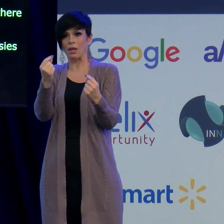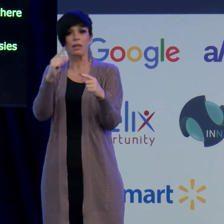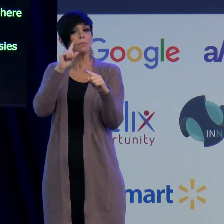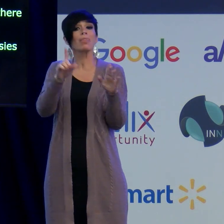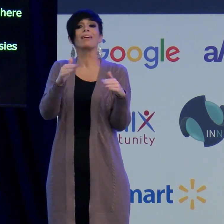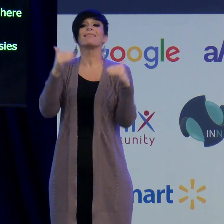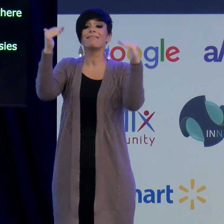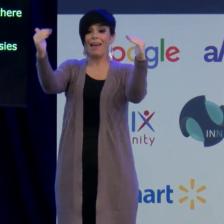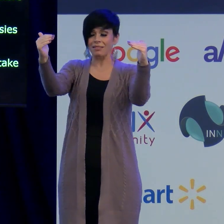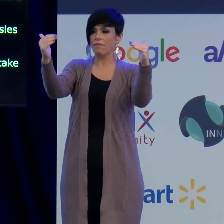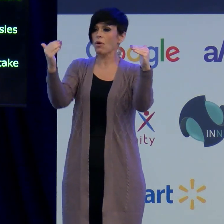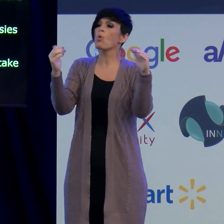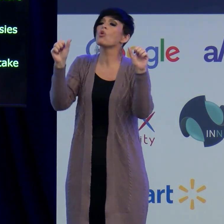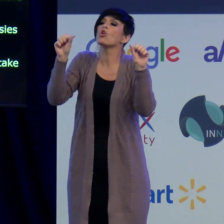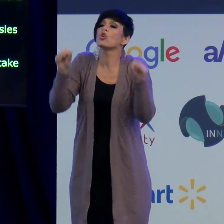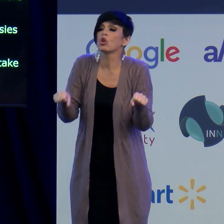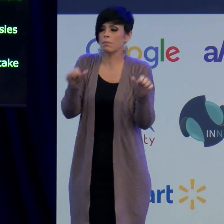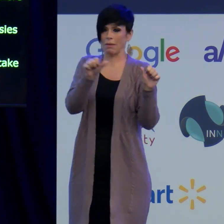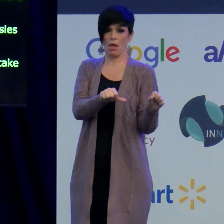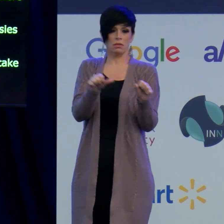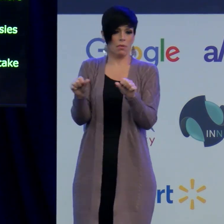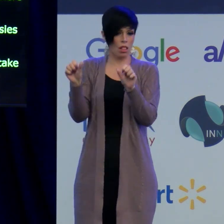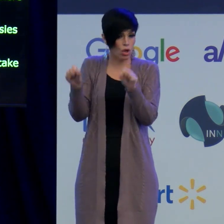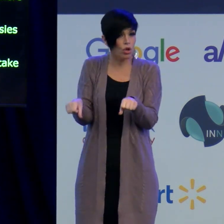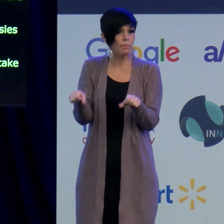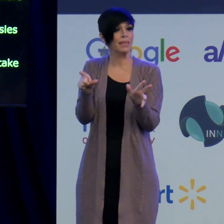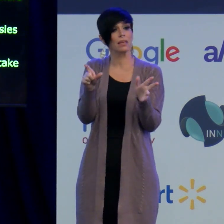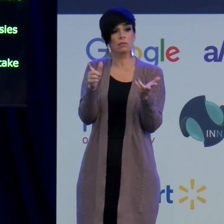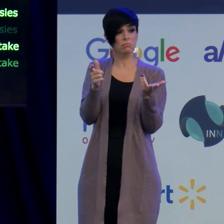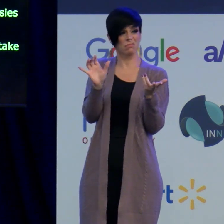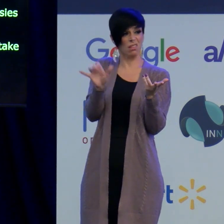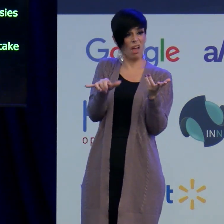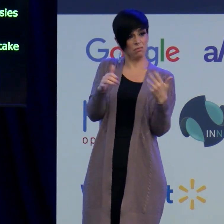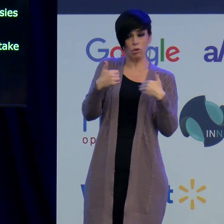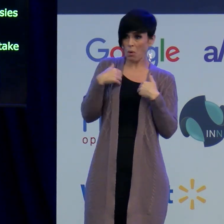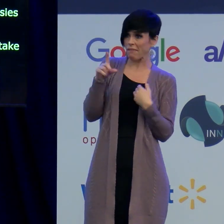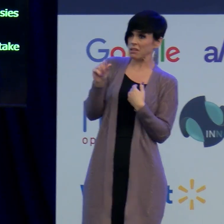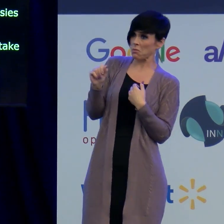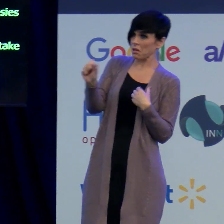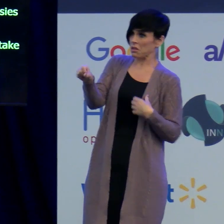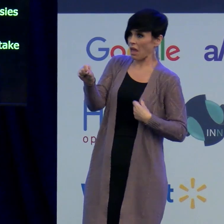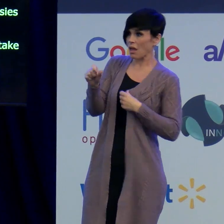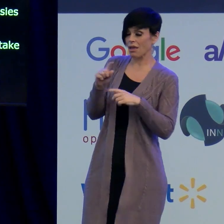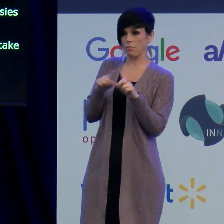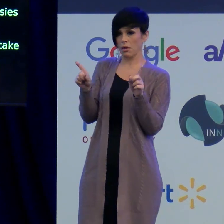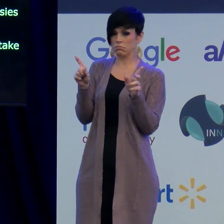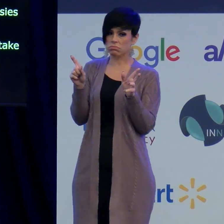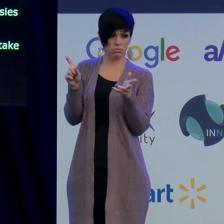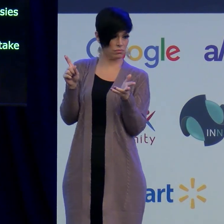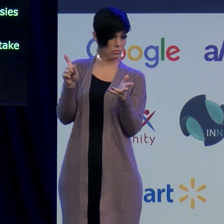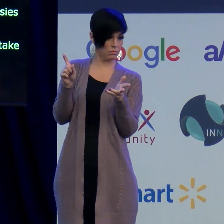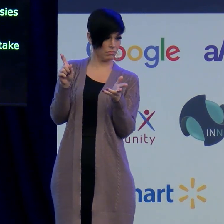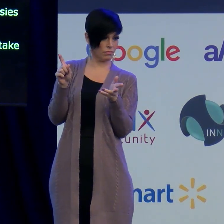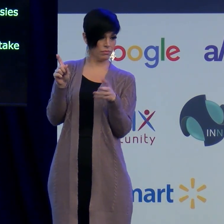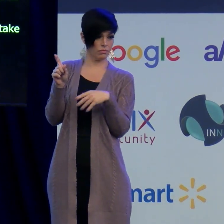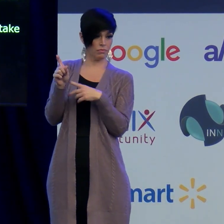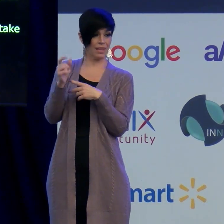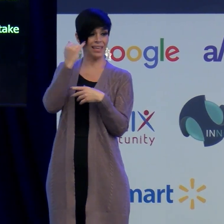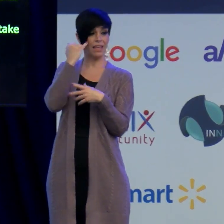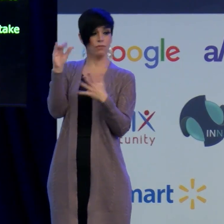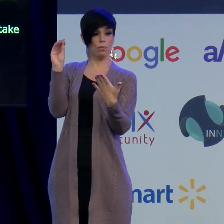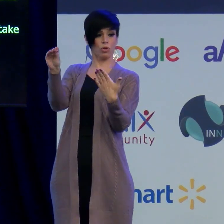level of what could be possible. And the age-old of telling a disability joke. If you put into any search